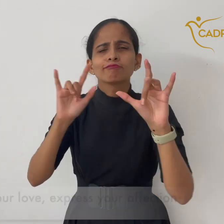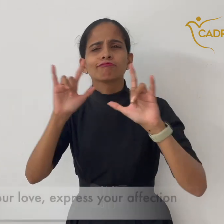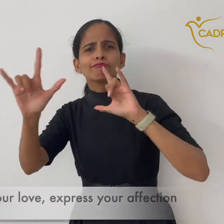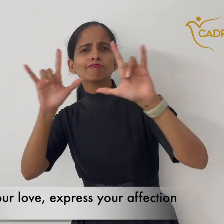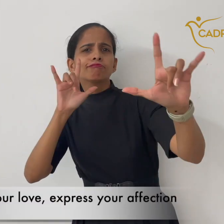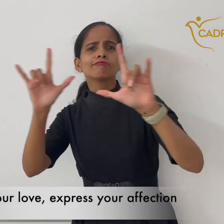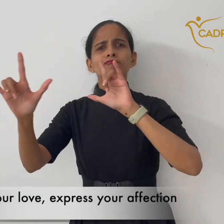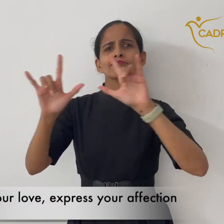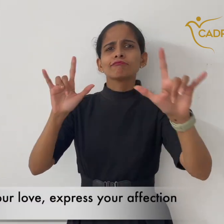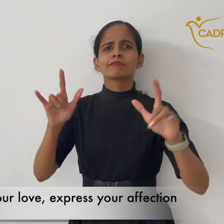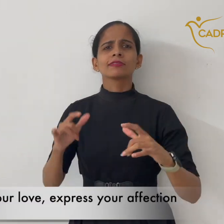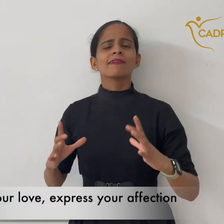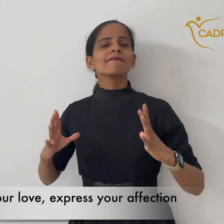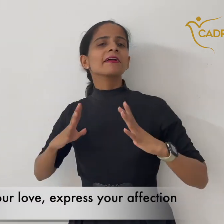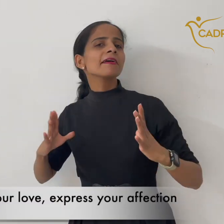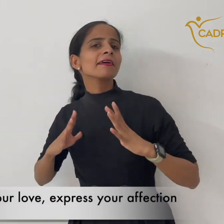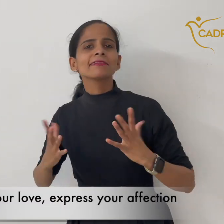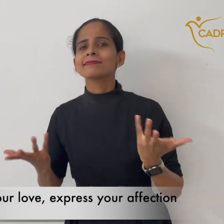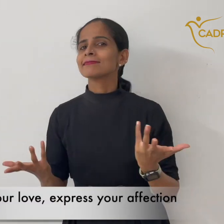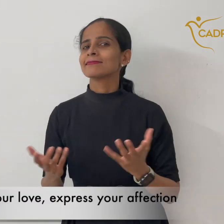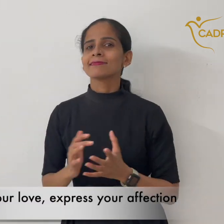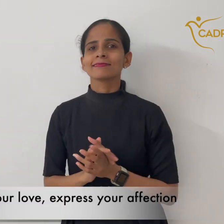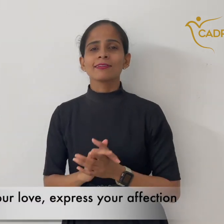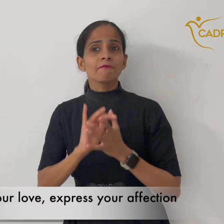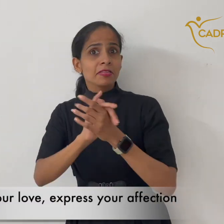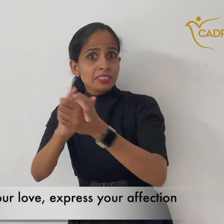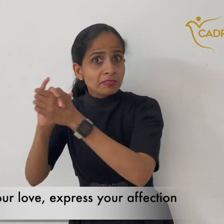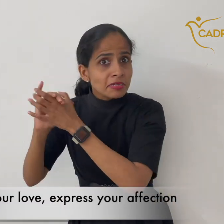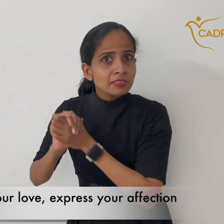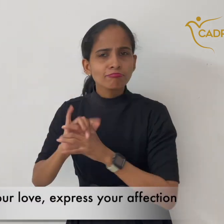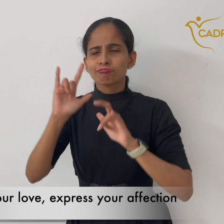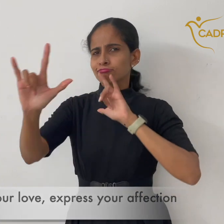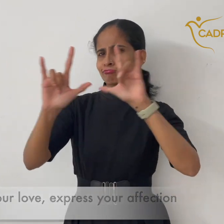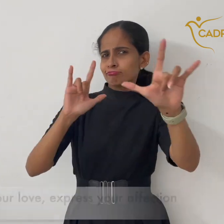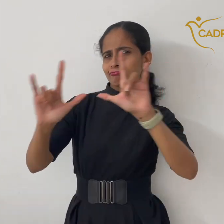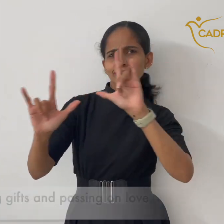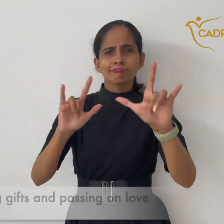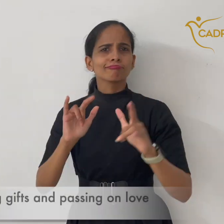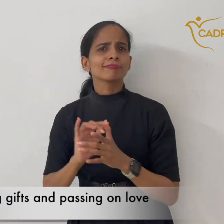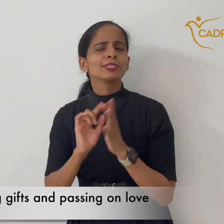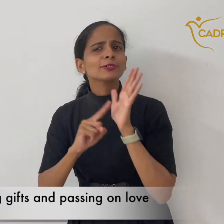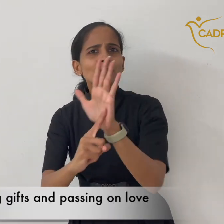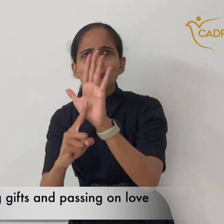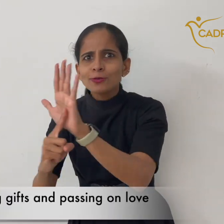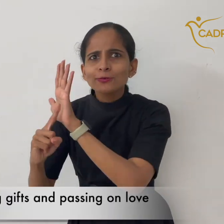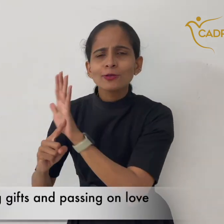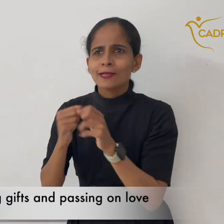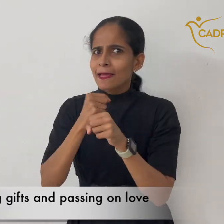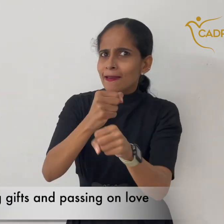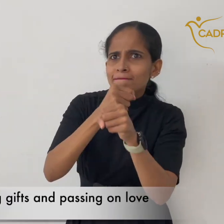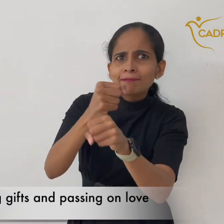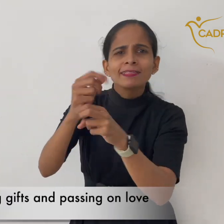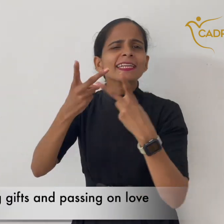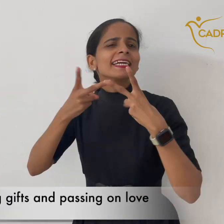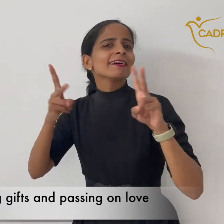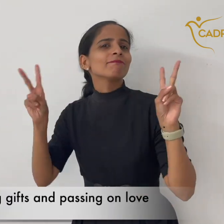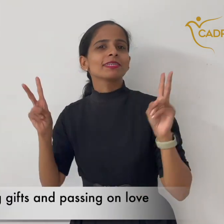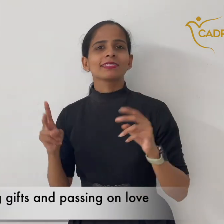Show them your love, express your affection by giving gifts and passing